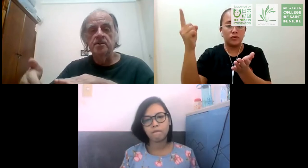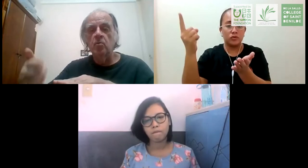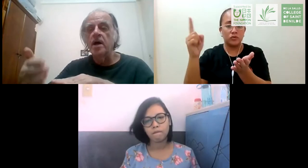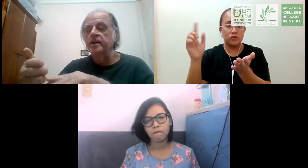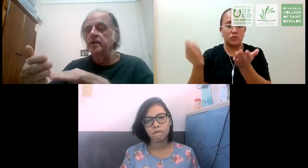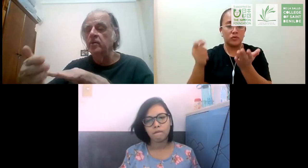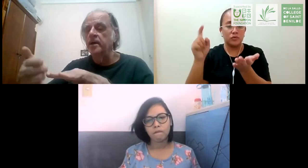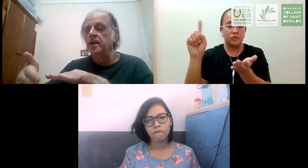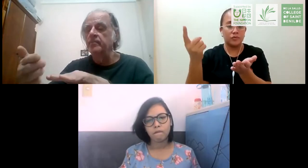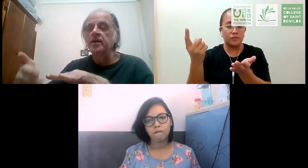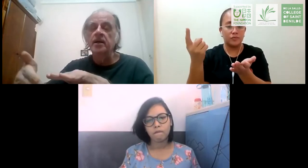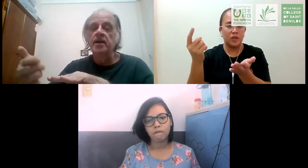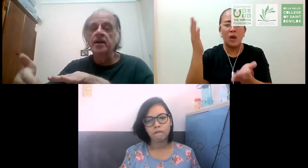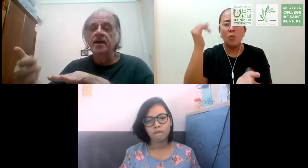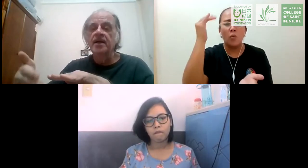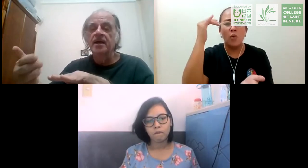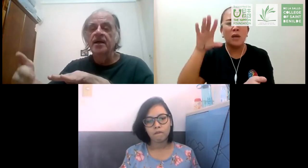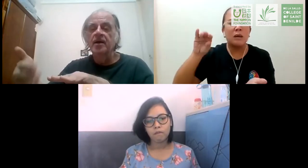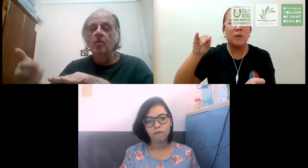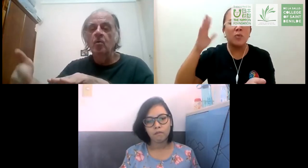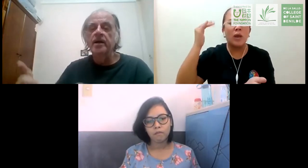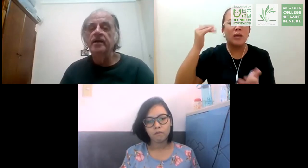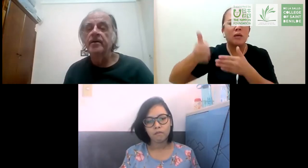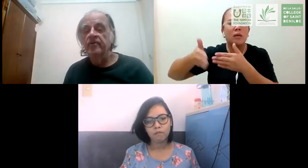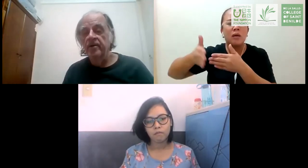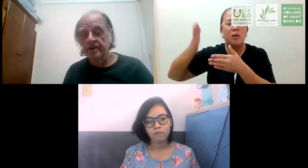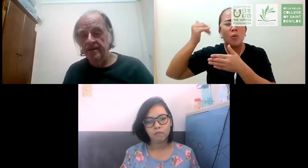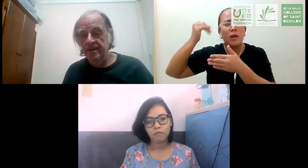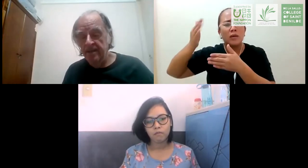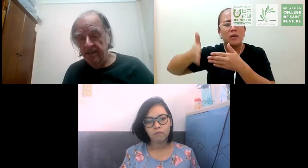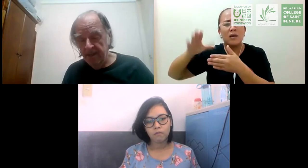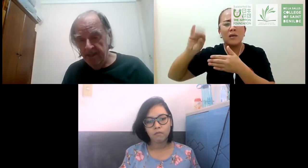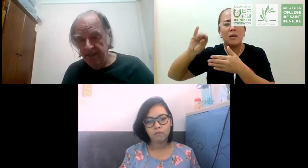Yes. Why? Bus. Why, Yami? Why?